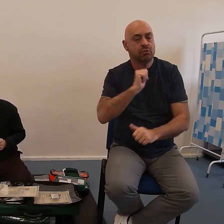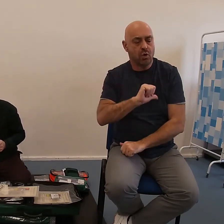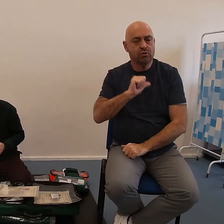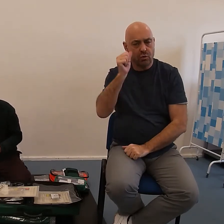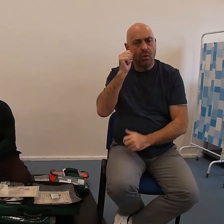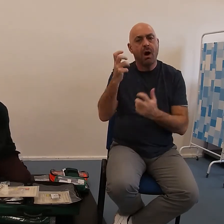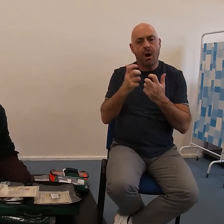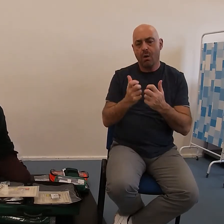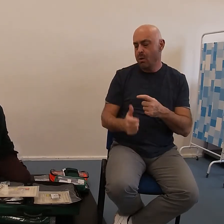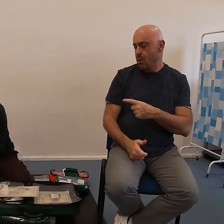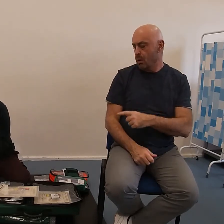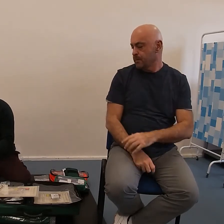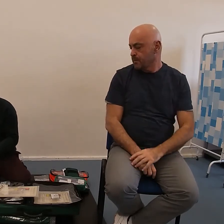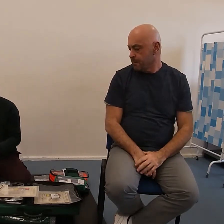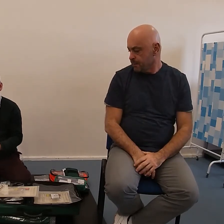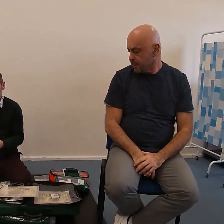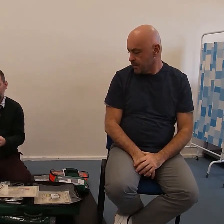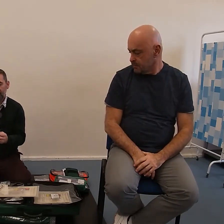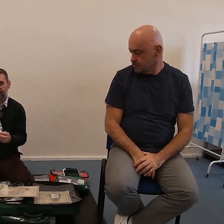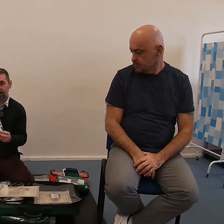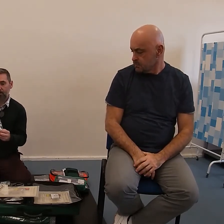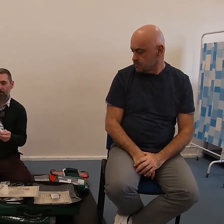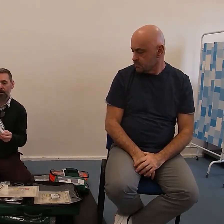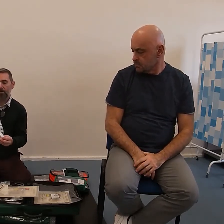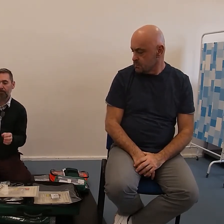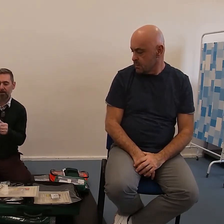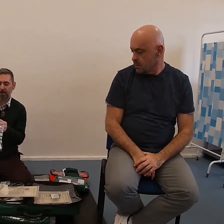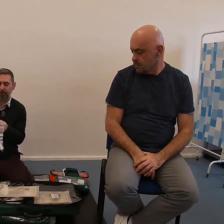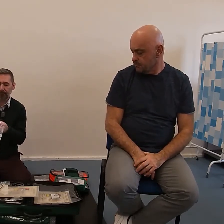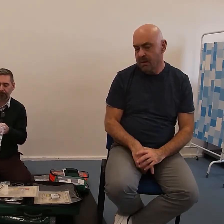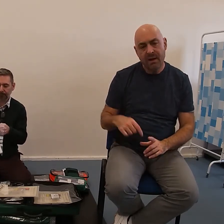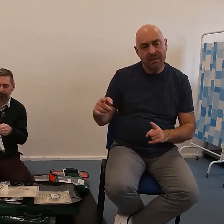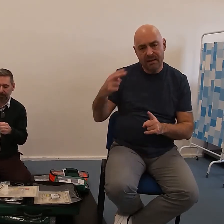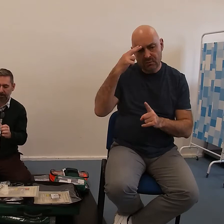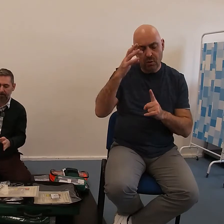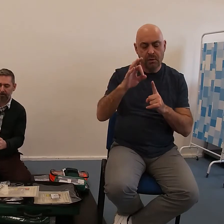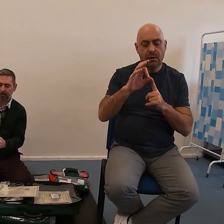this. Now we have a peak flow meter.